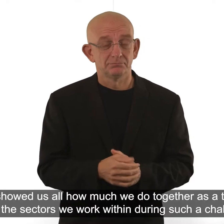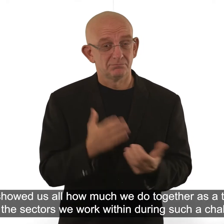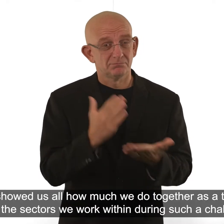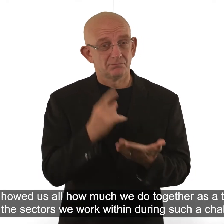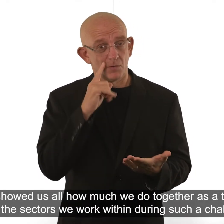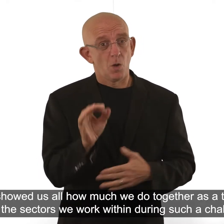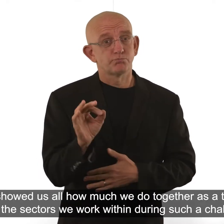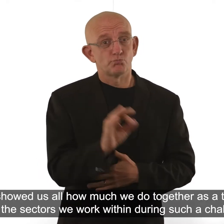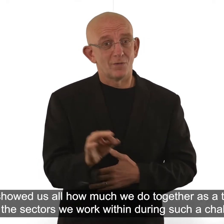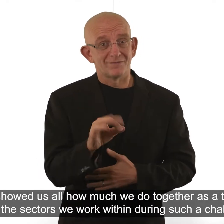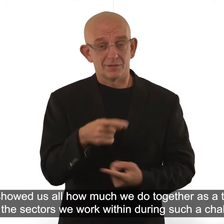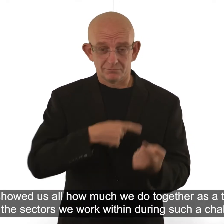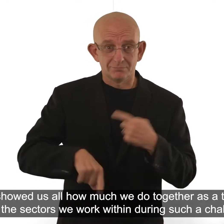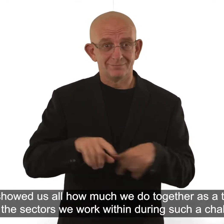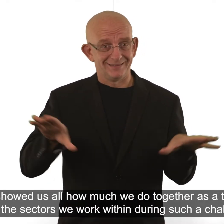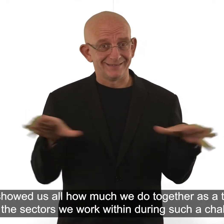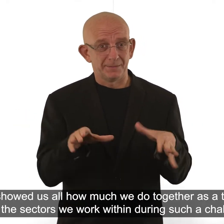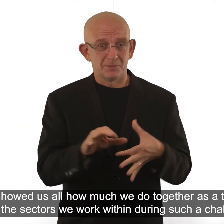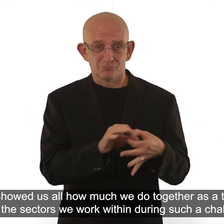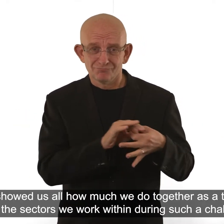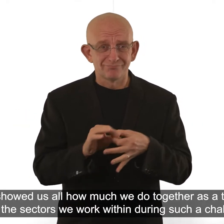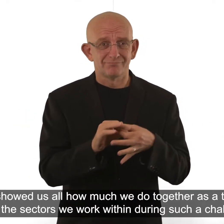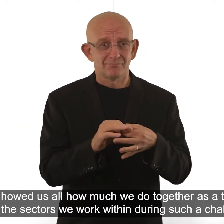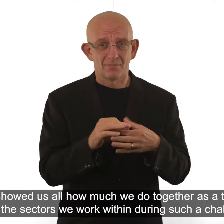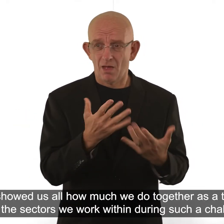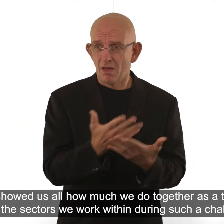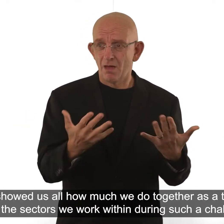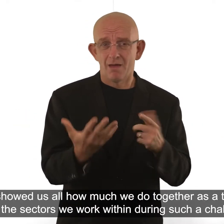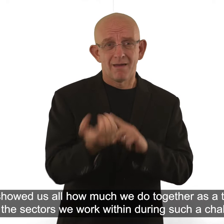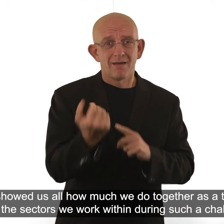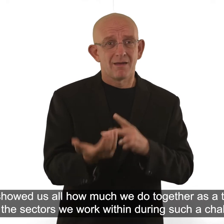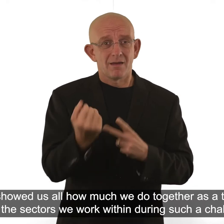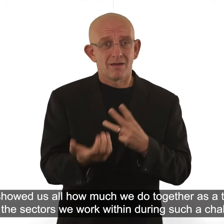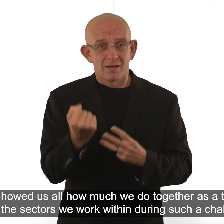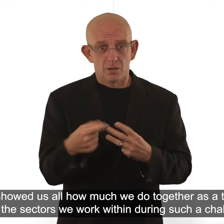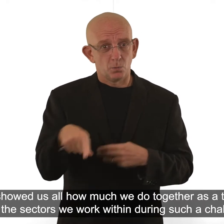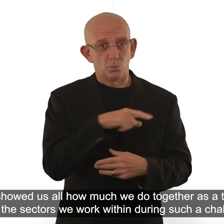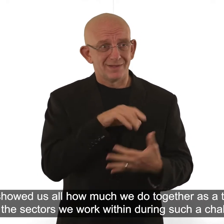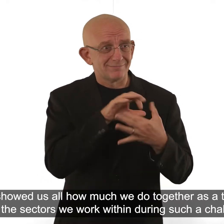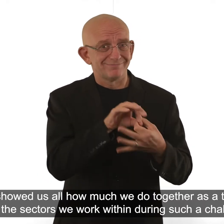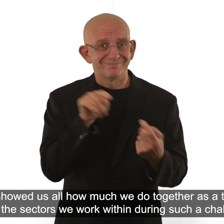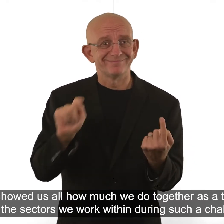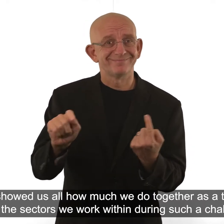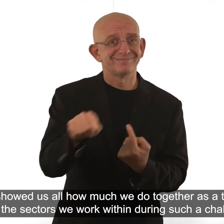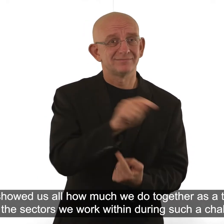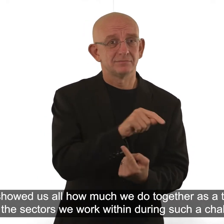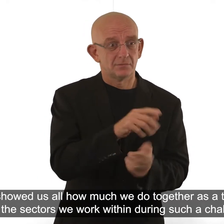It showed us all how much we do together as a team and across the sectors we work within during such a challenging